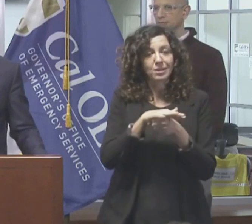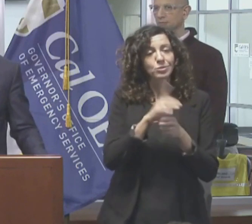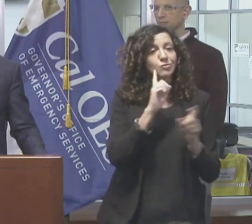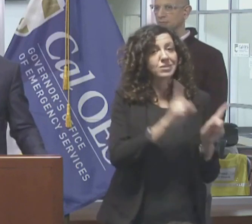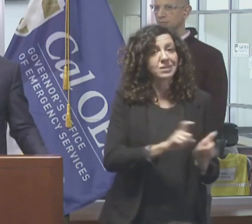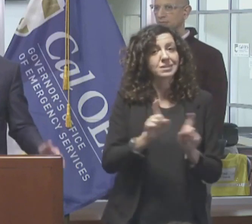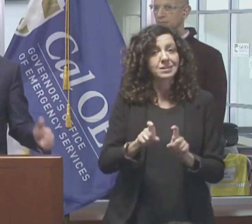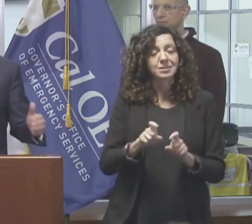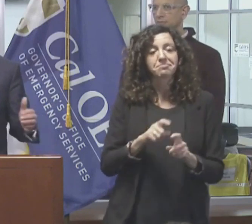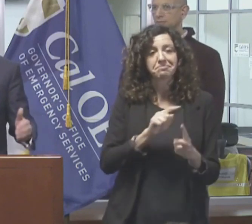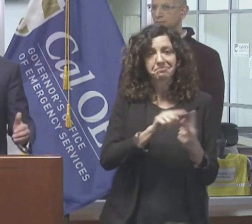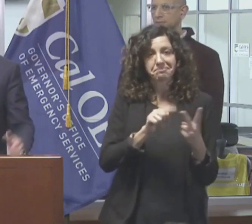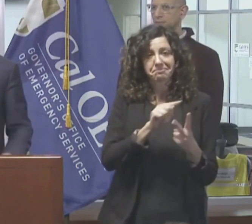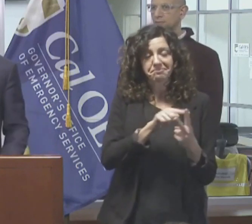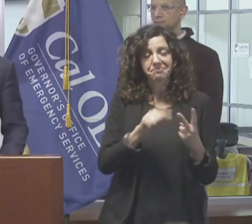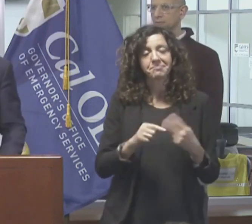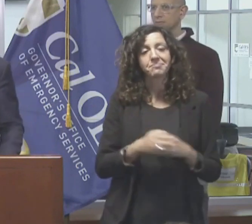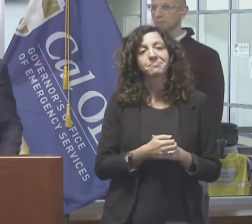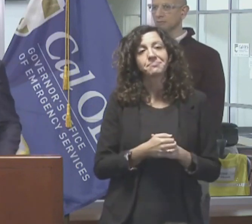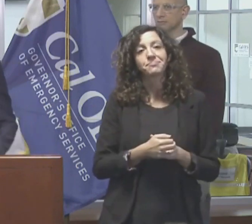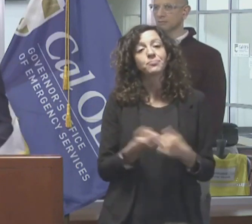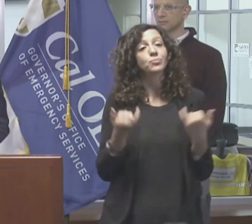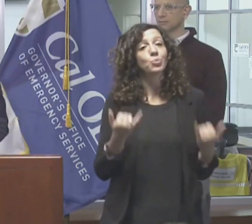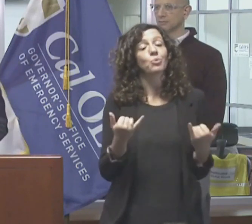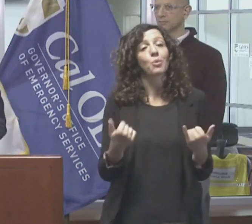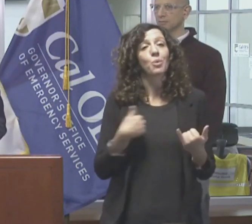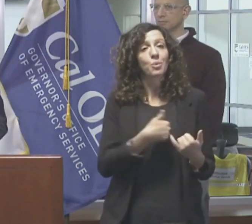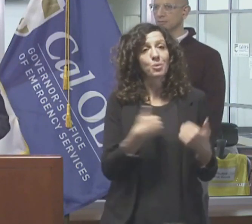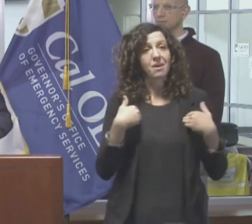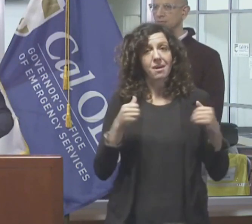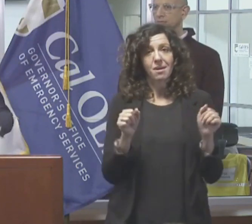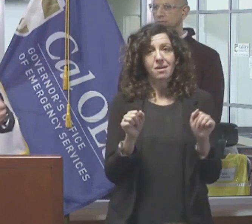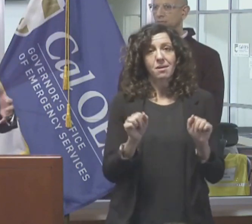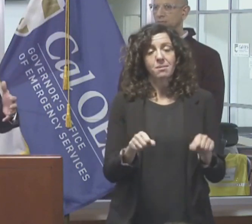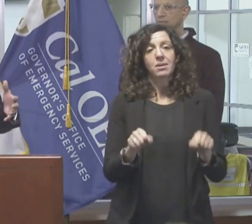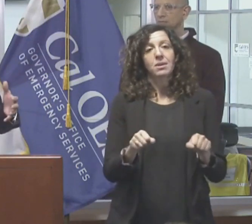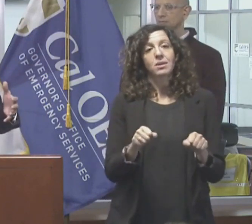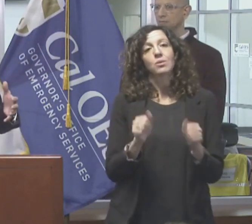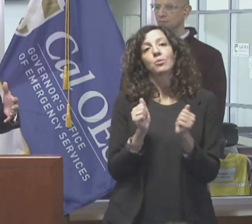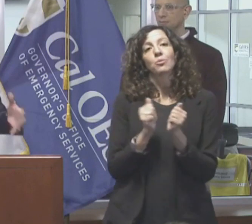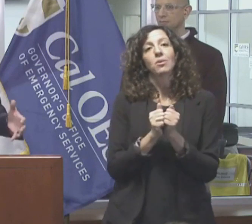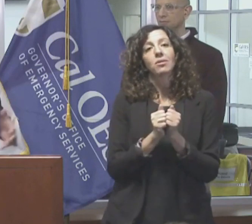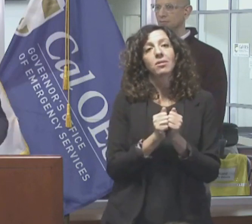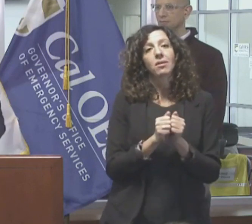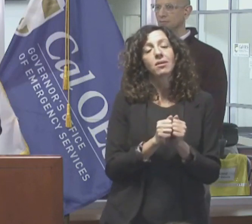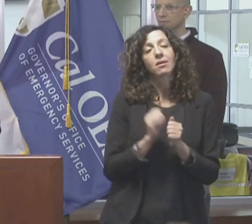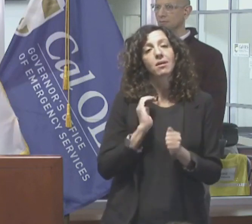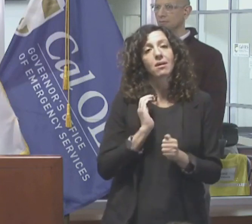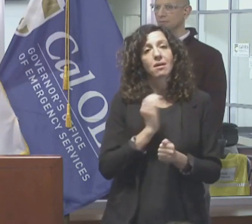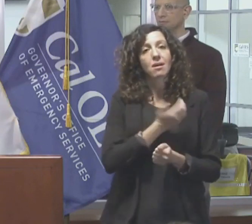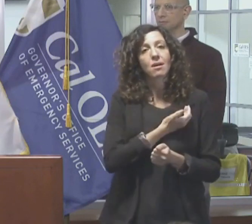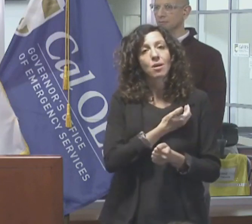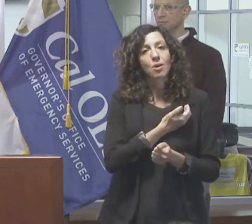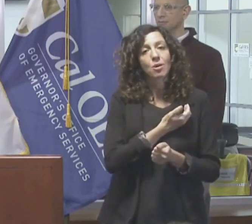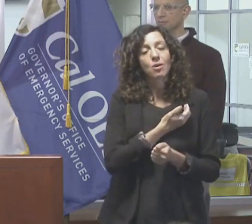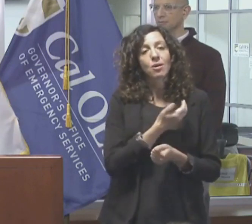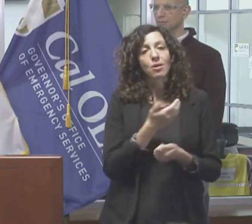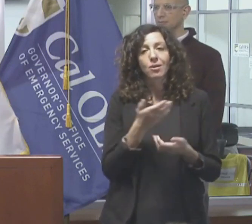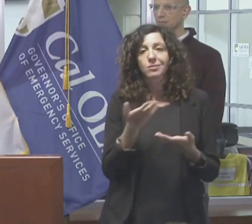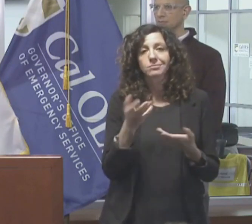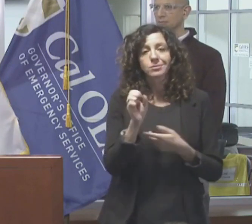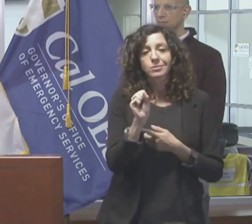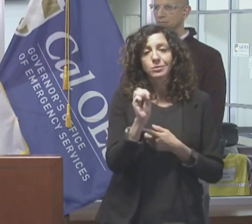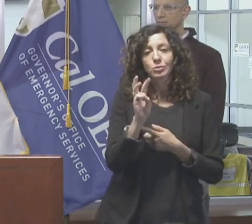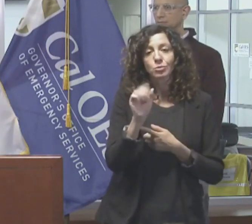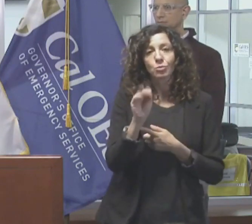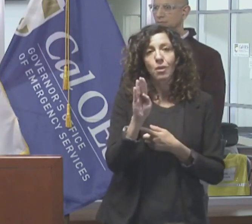state. We have the capacity currently through the assets in hand, be it